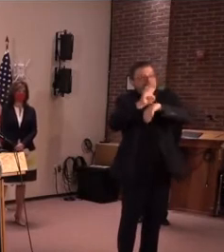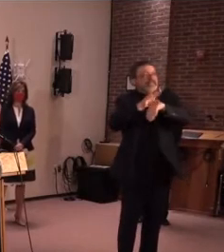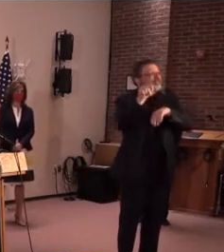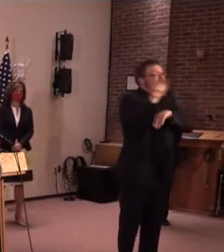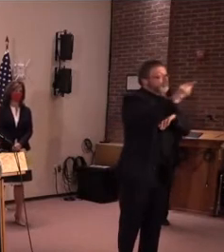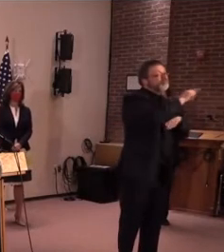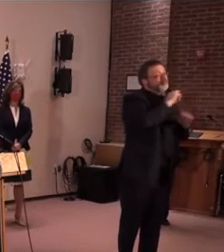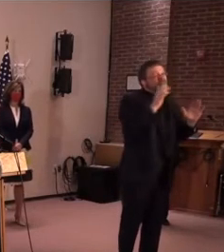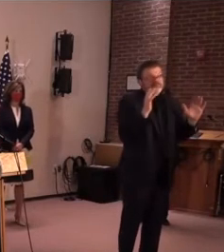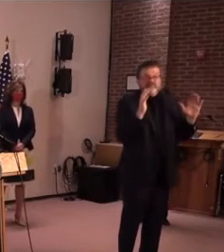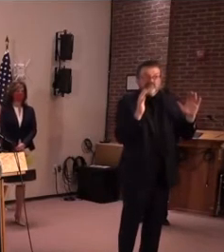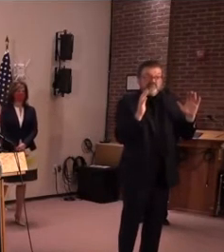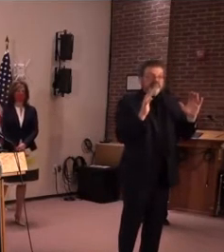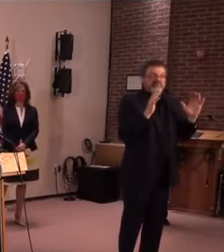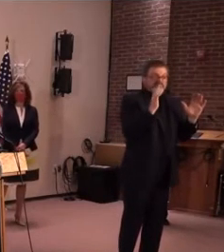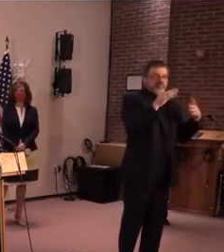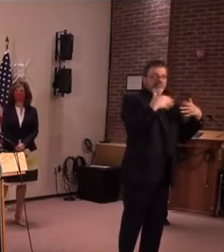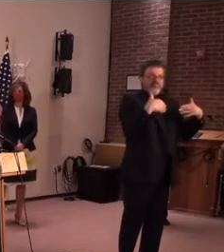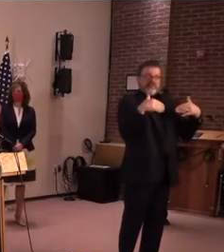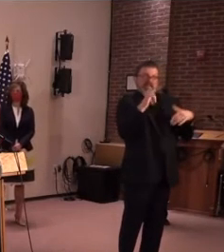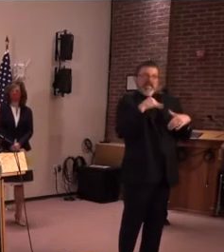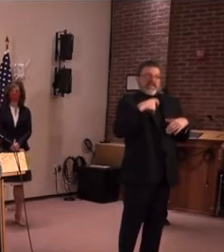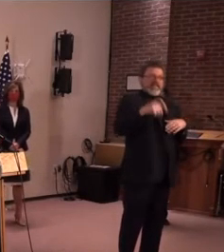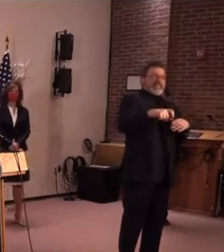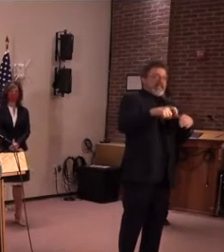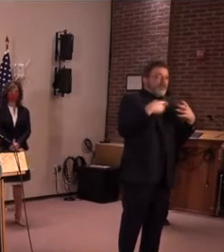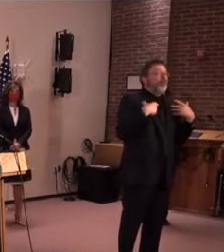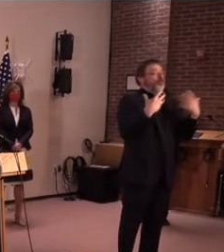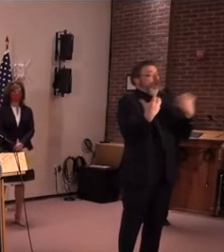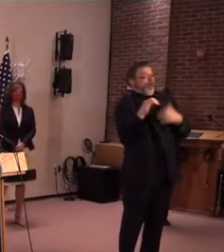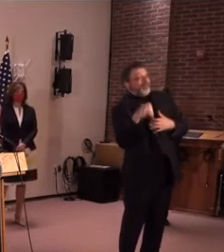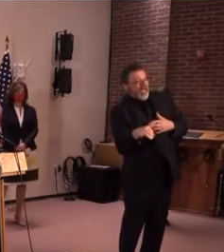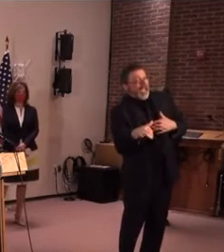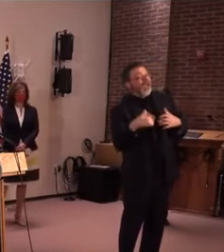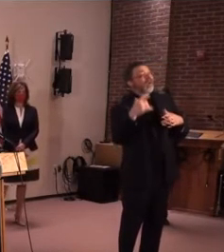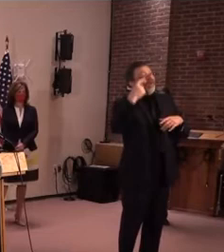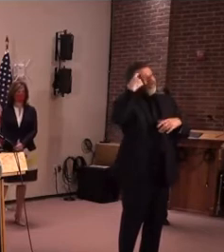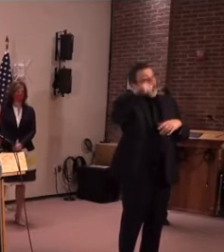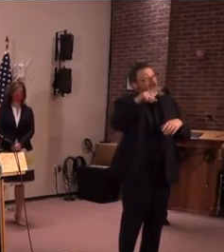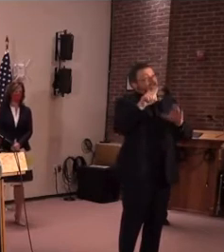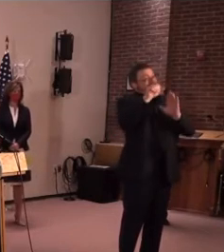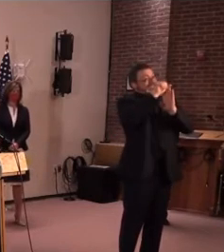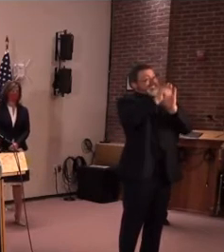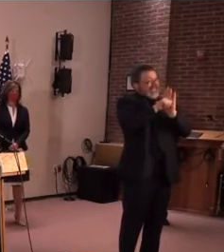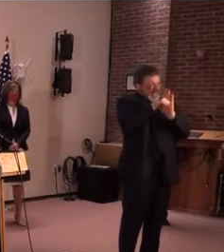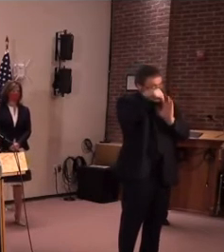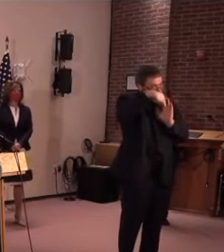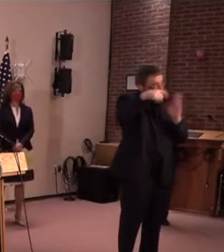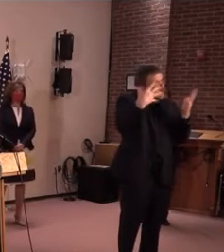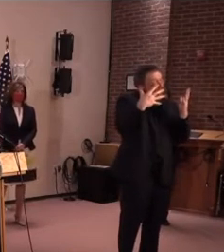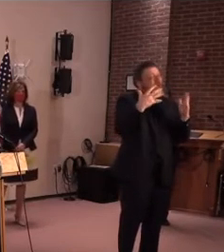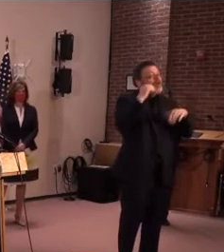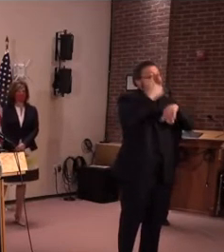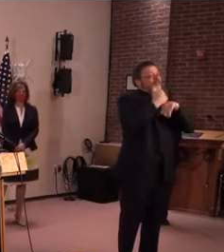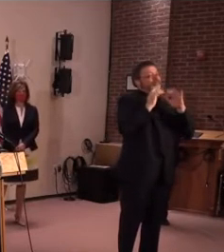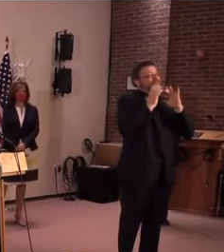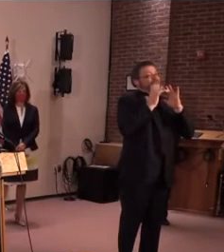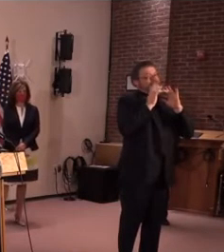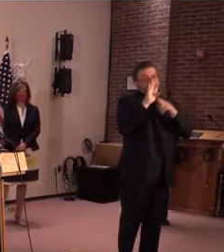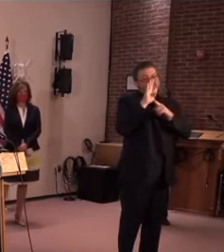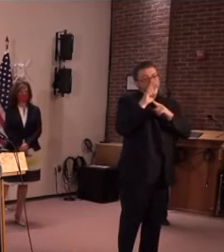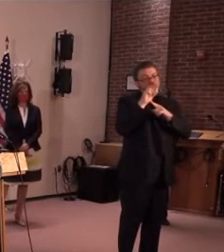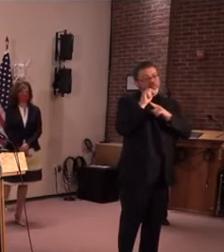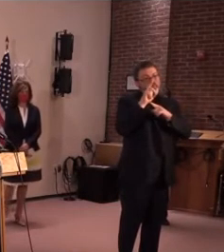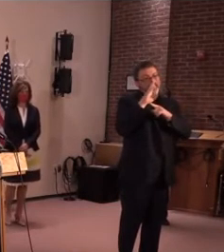initiatives like the access to statewide broadband, as Commissioner Goldstein referenced earlier. We know this is a